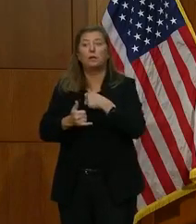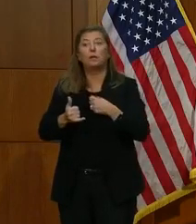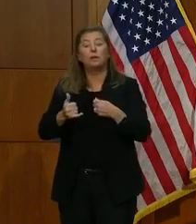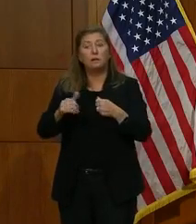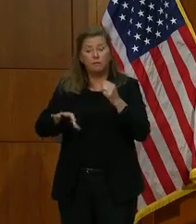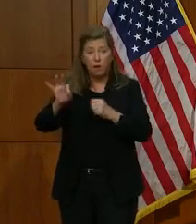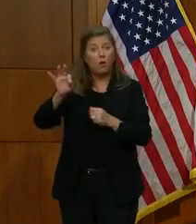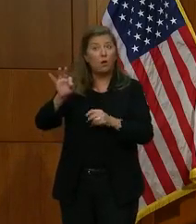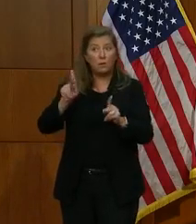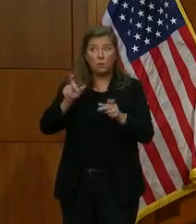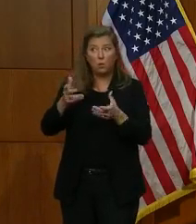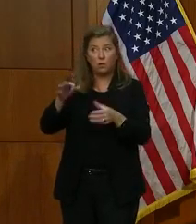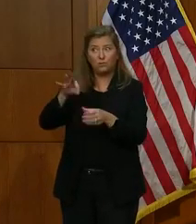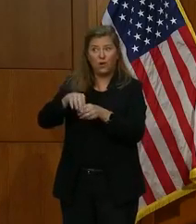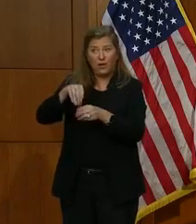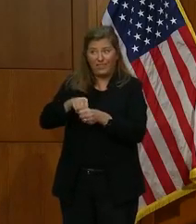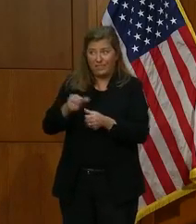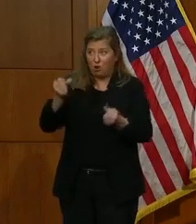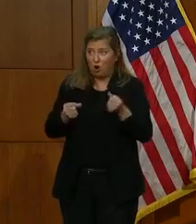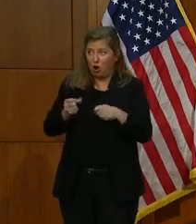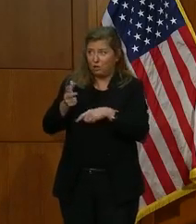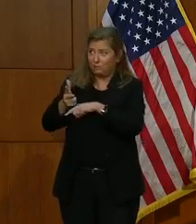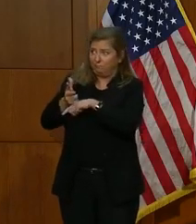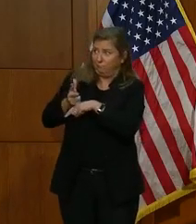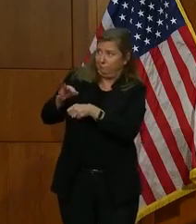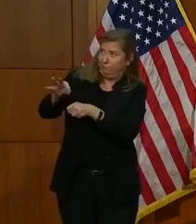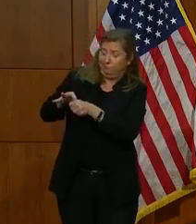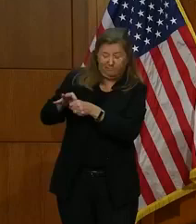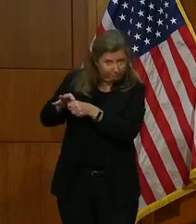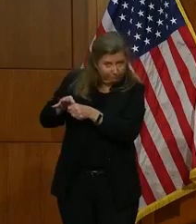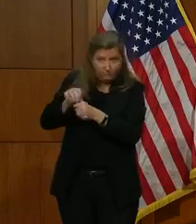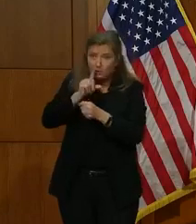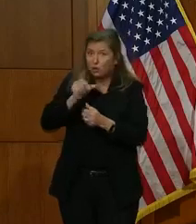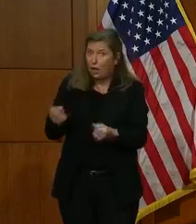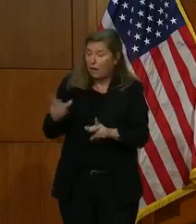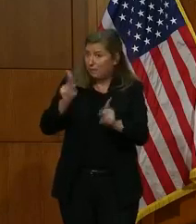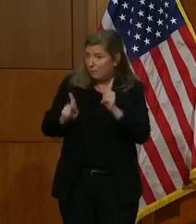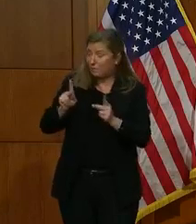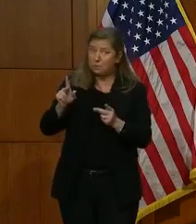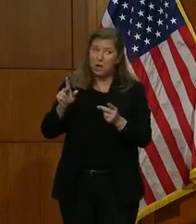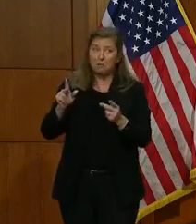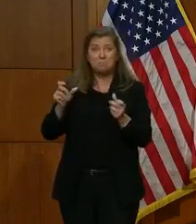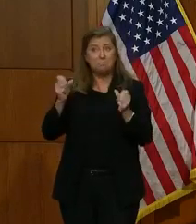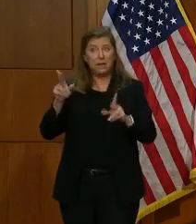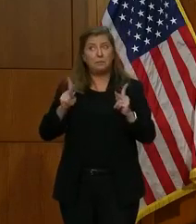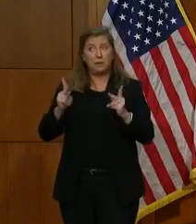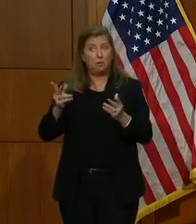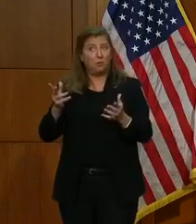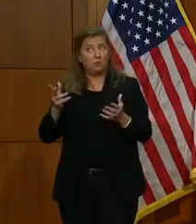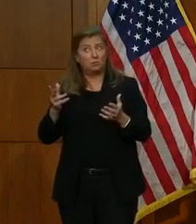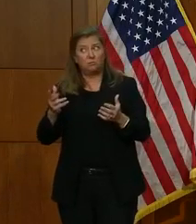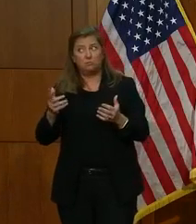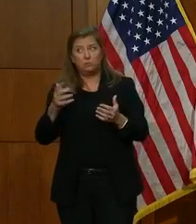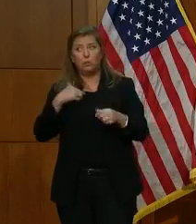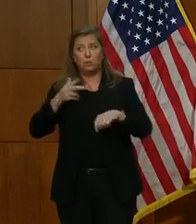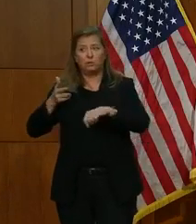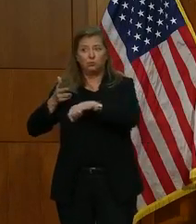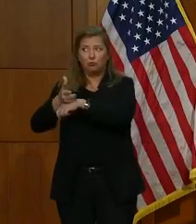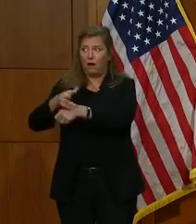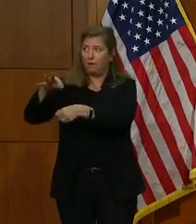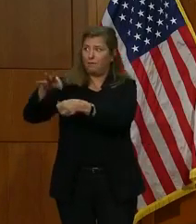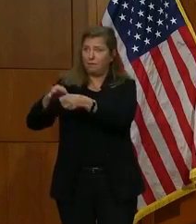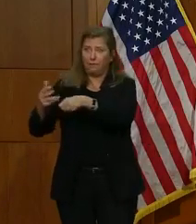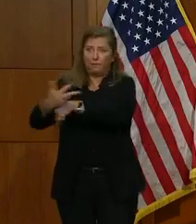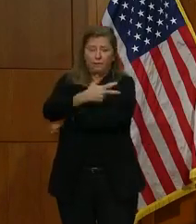cars. We had I don't know exactly the number, but a pretty large amount of voters, do drive-through voting